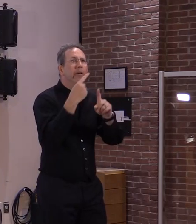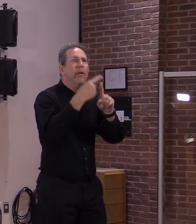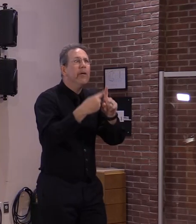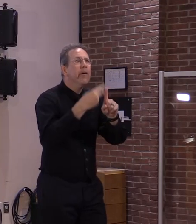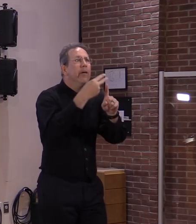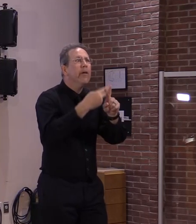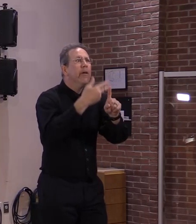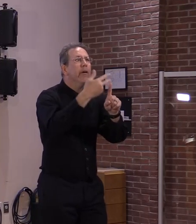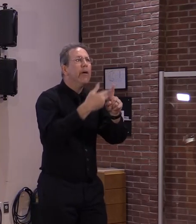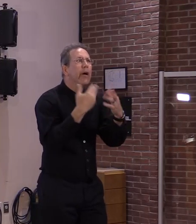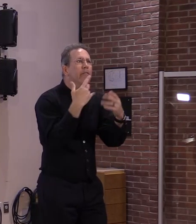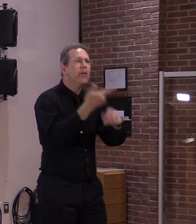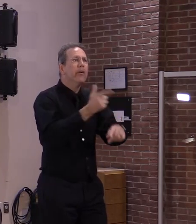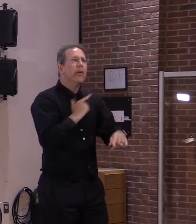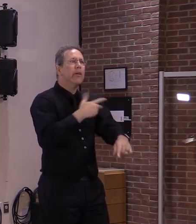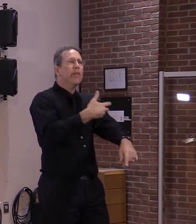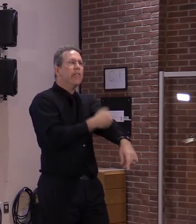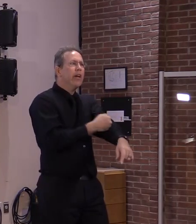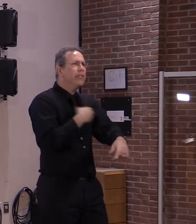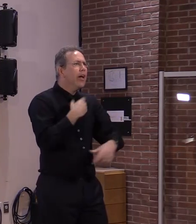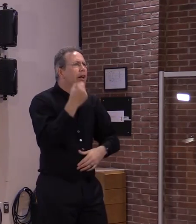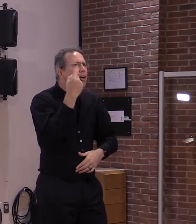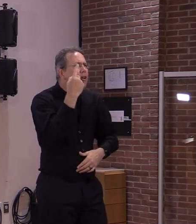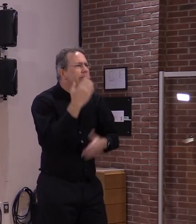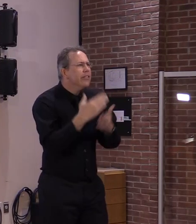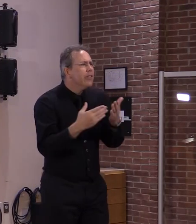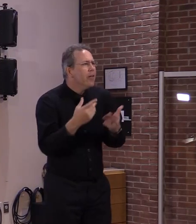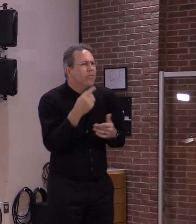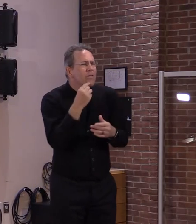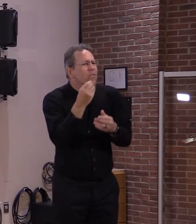longer. Great. Thanks.